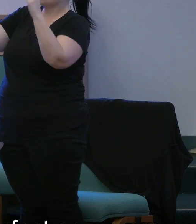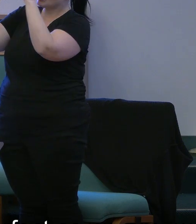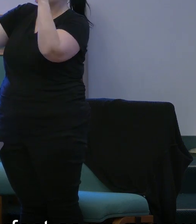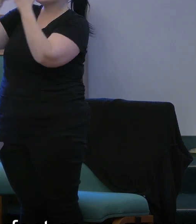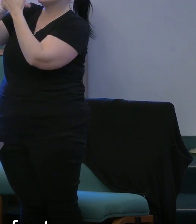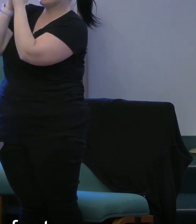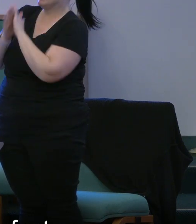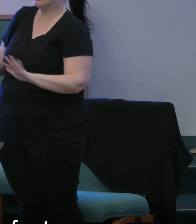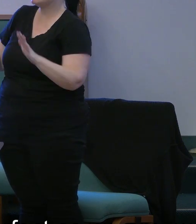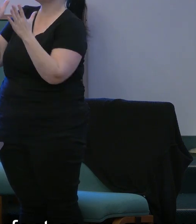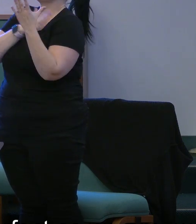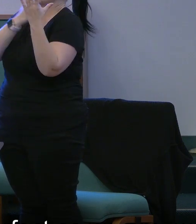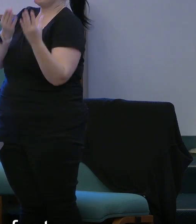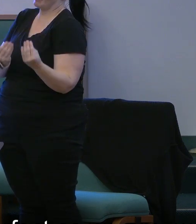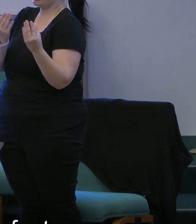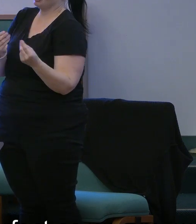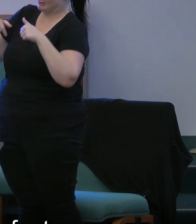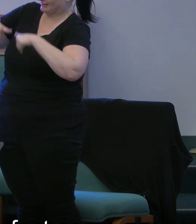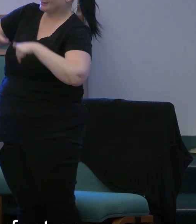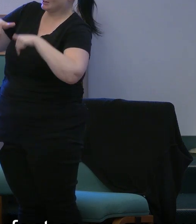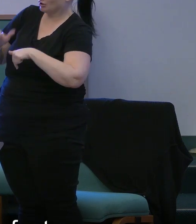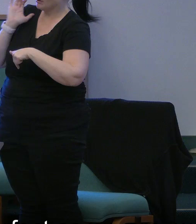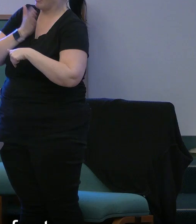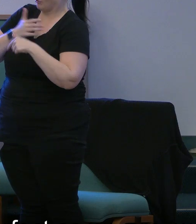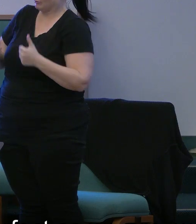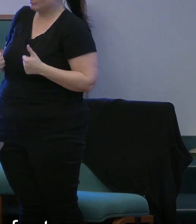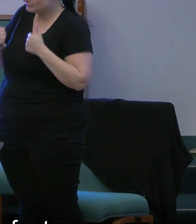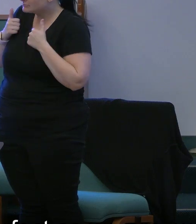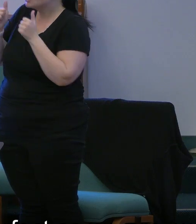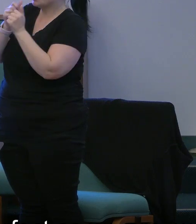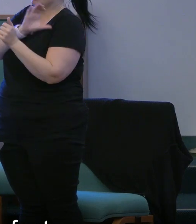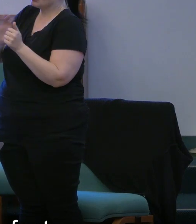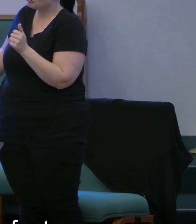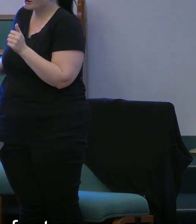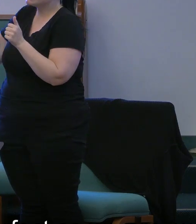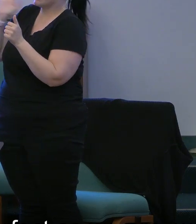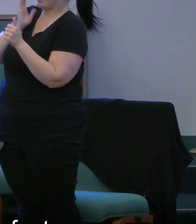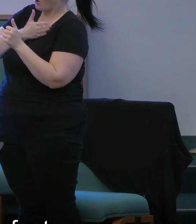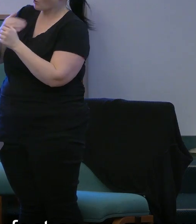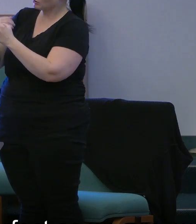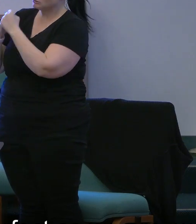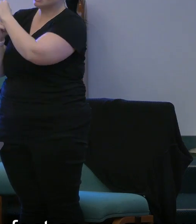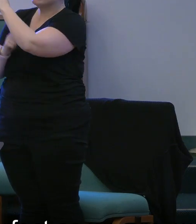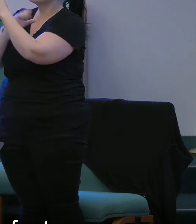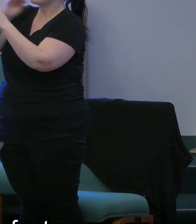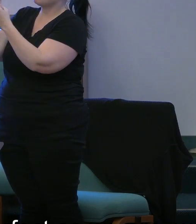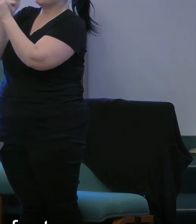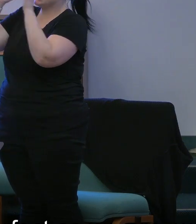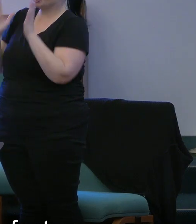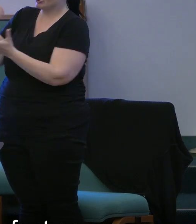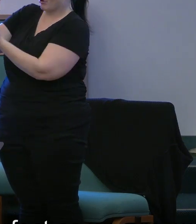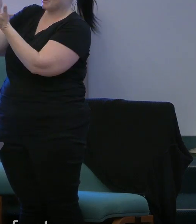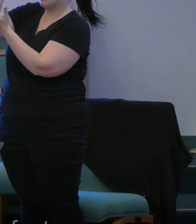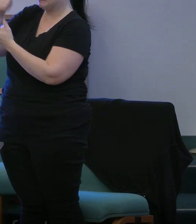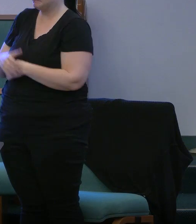and peace and compassion here in our midst, in Christ, our rock, and our Redeemer.